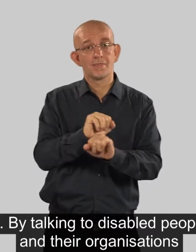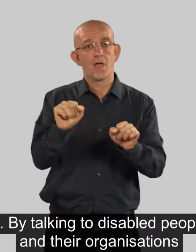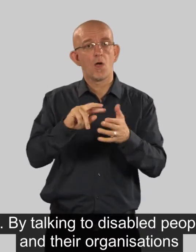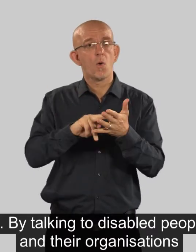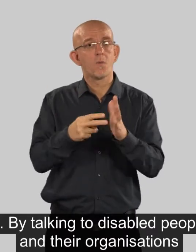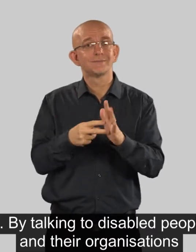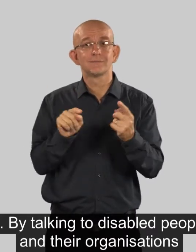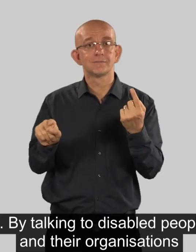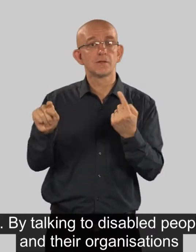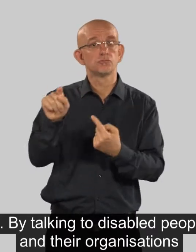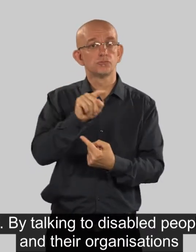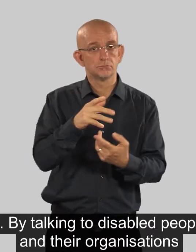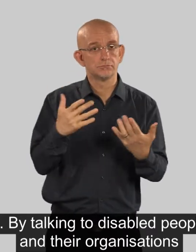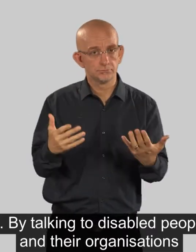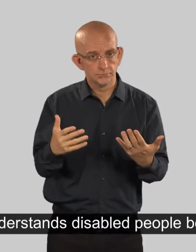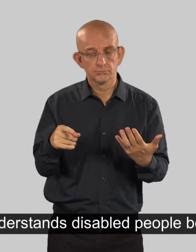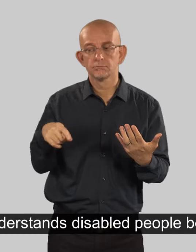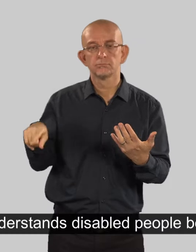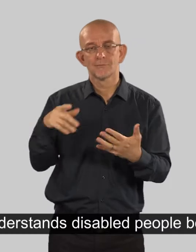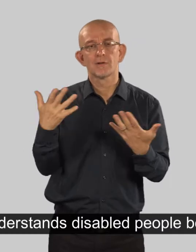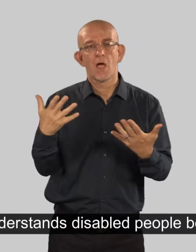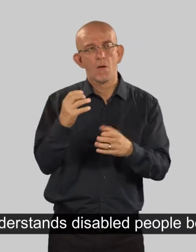it understands disabled people better.